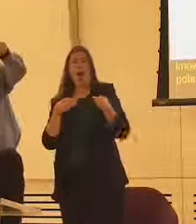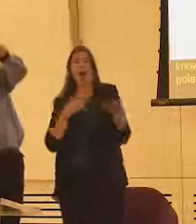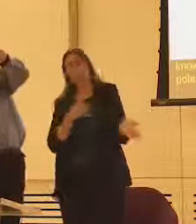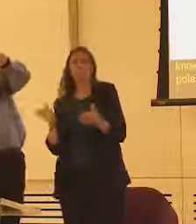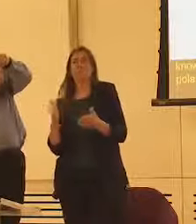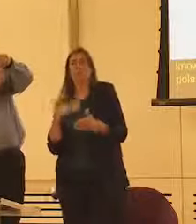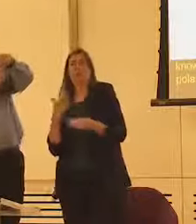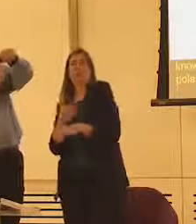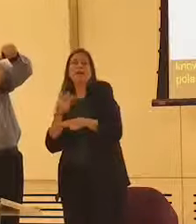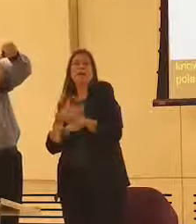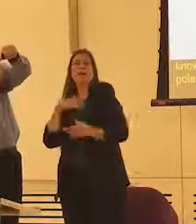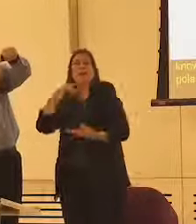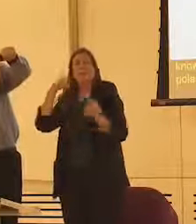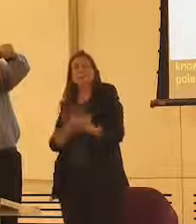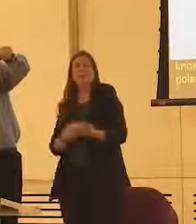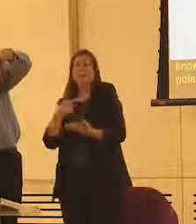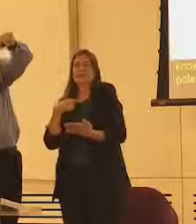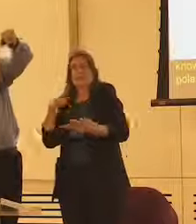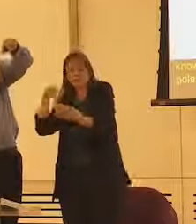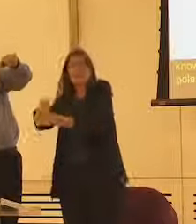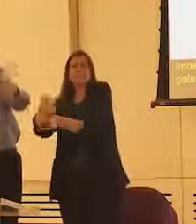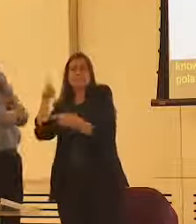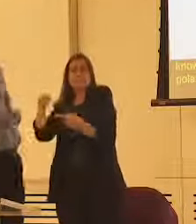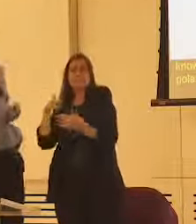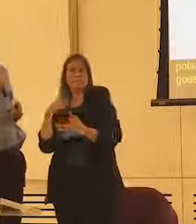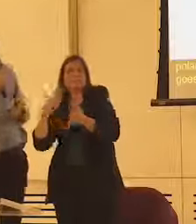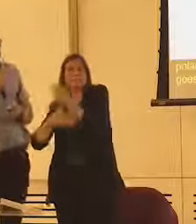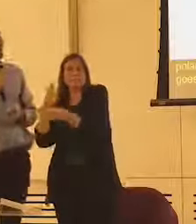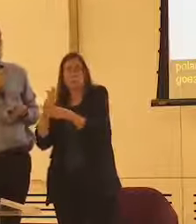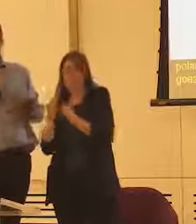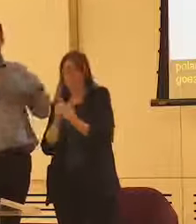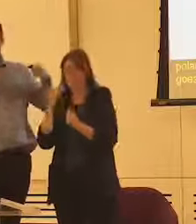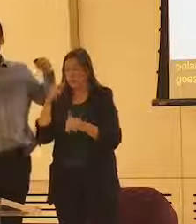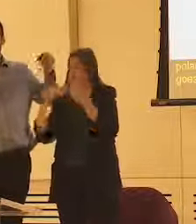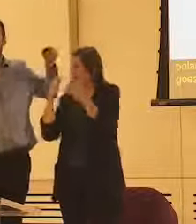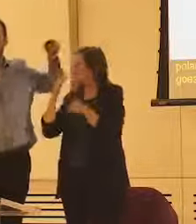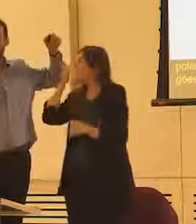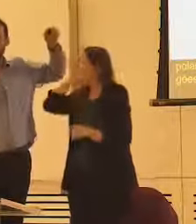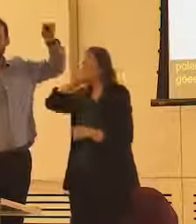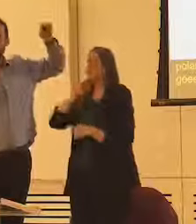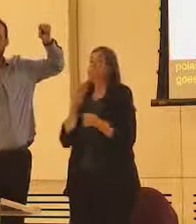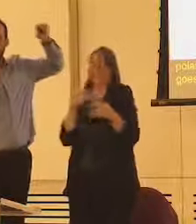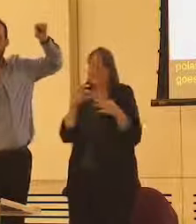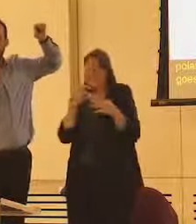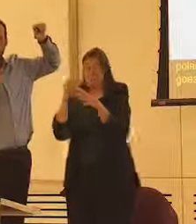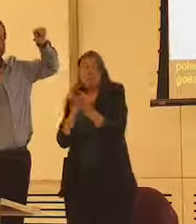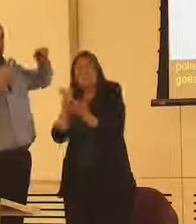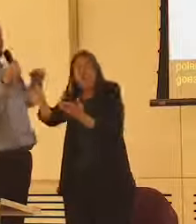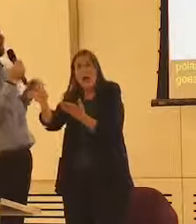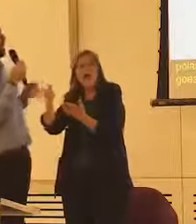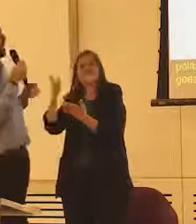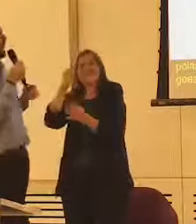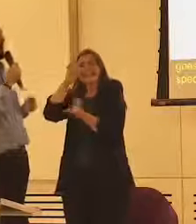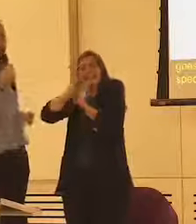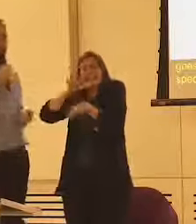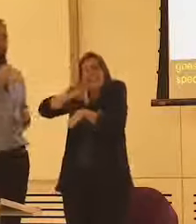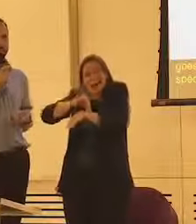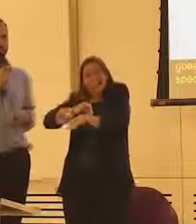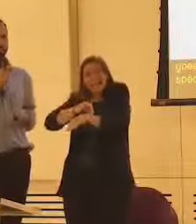So that was a really important bit for me. I specialised in psychiatry in 2008, and as soon as I